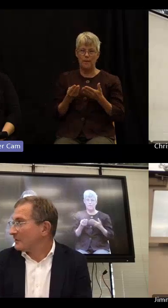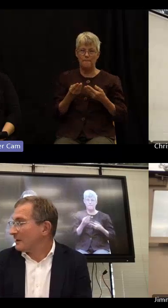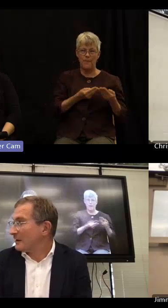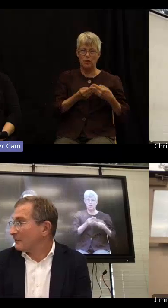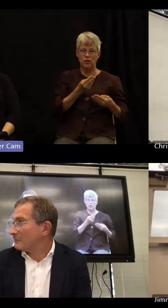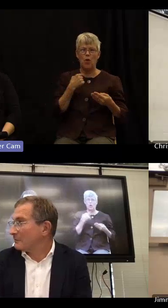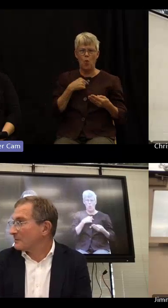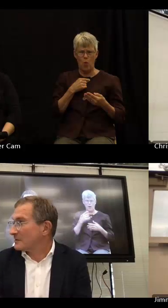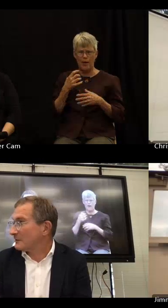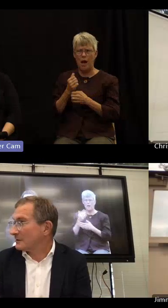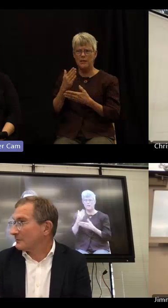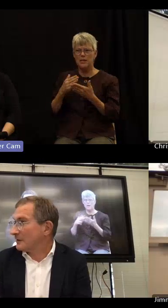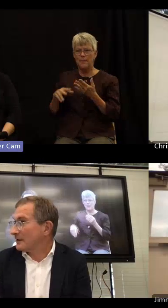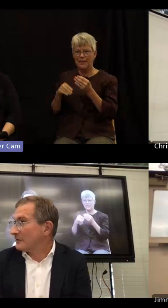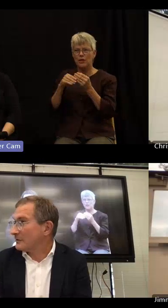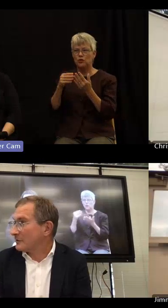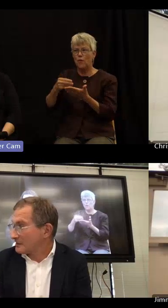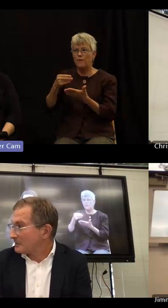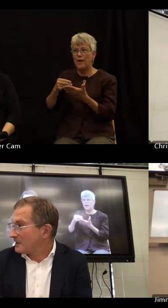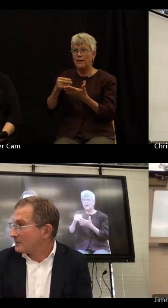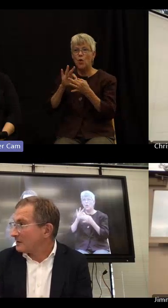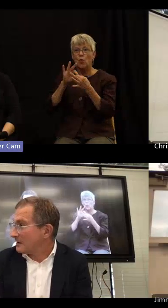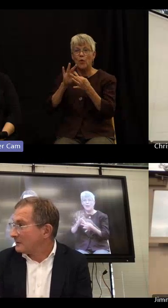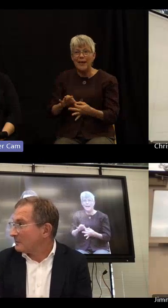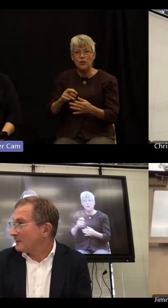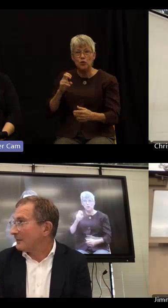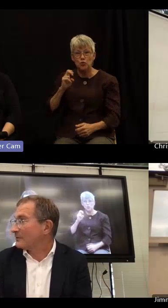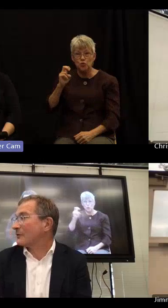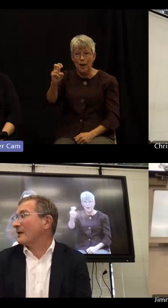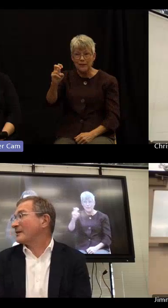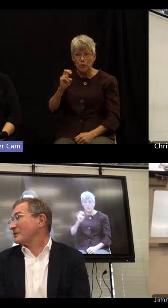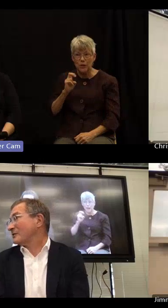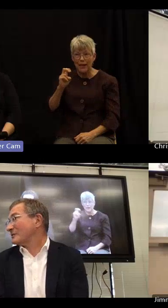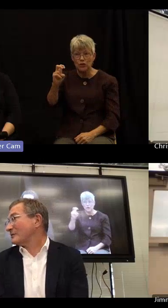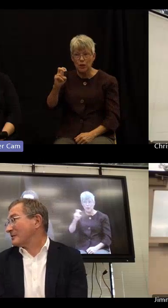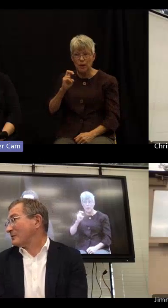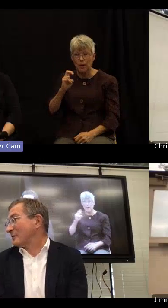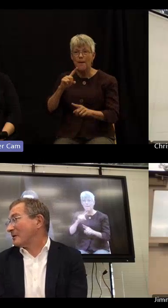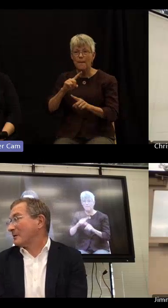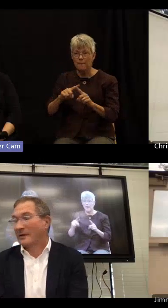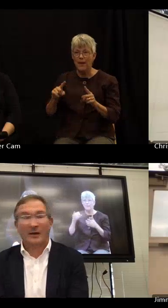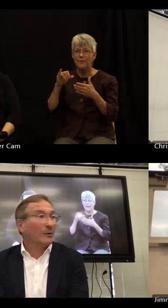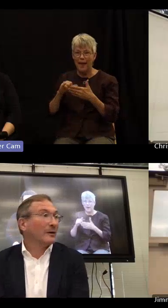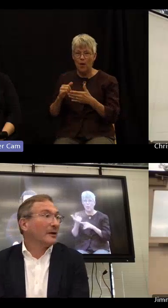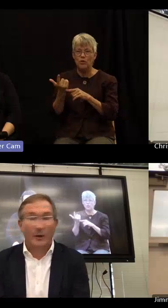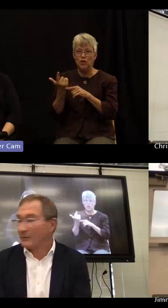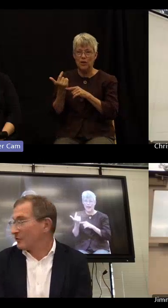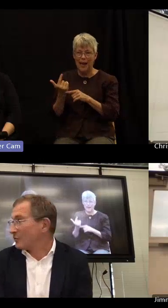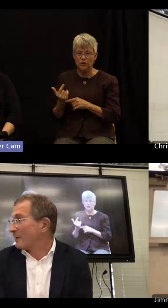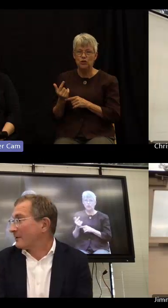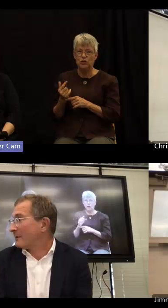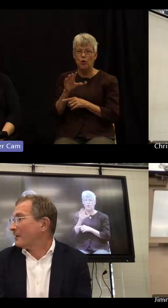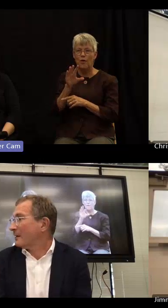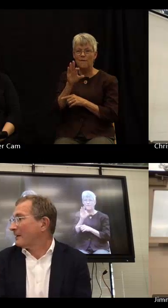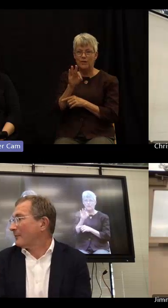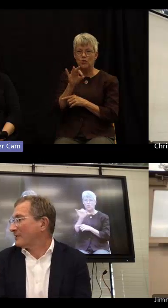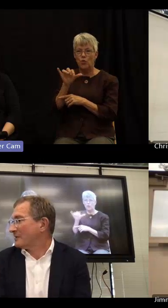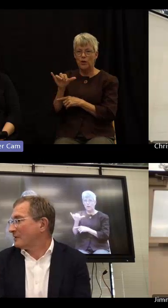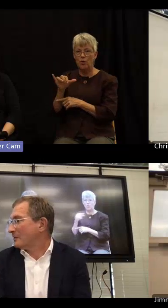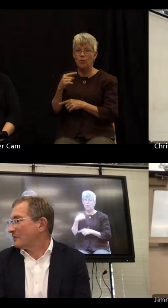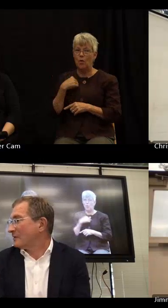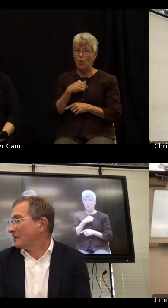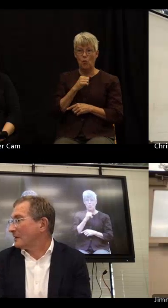expected, I understand, specifically related to the transportation needs, but that was for last year's fiscal year. We don't know for sure whether